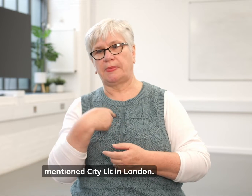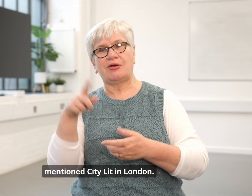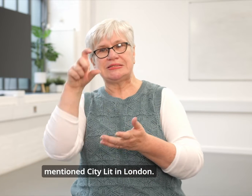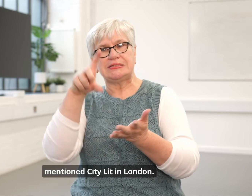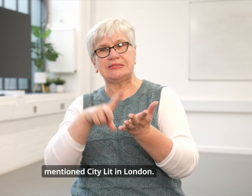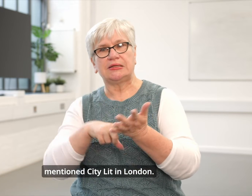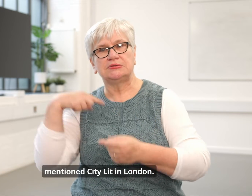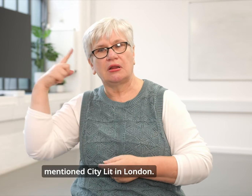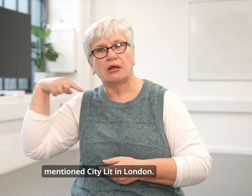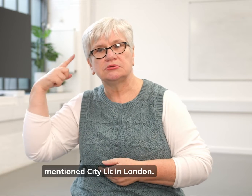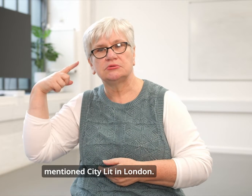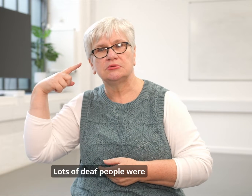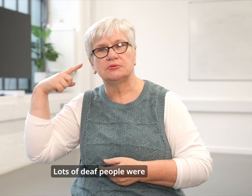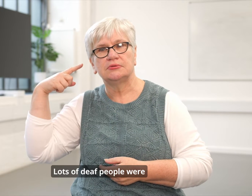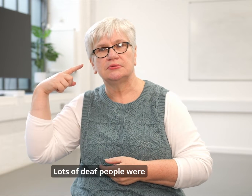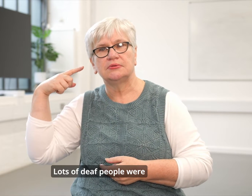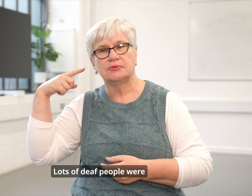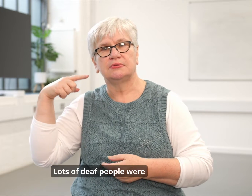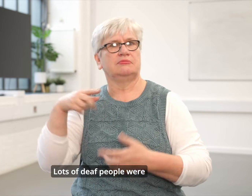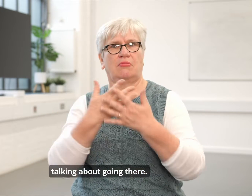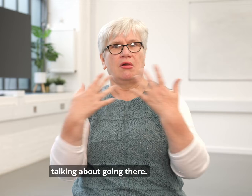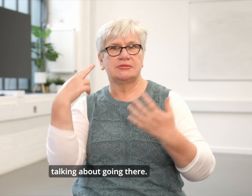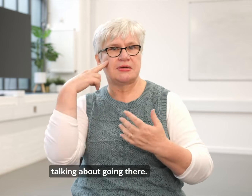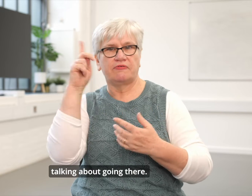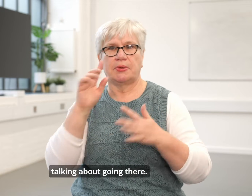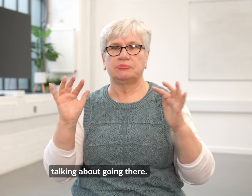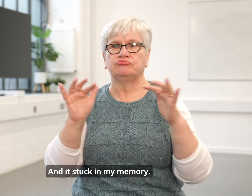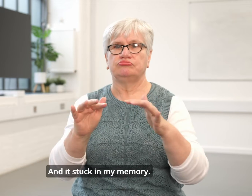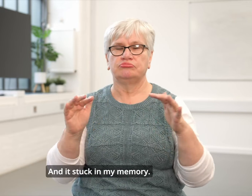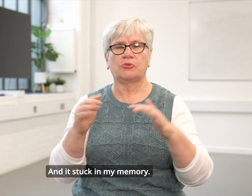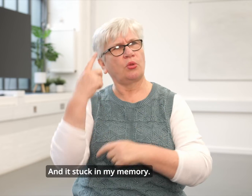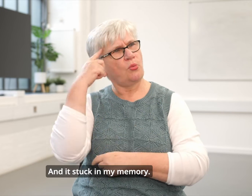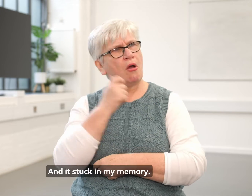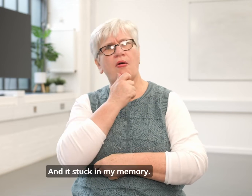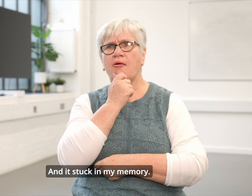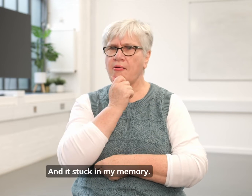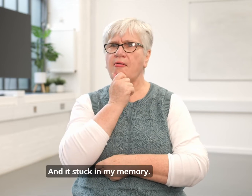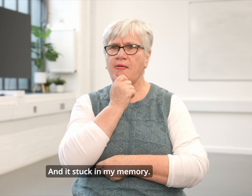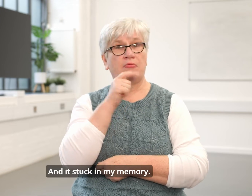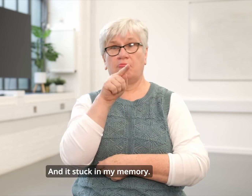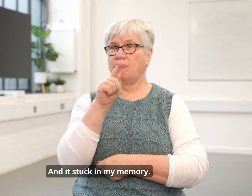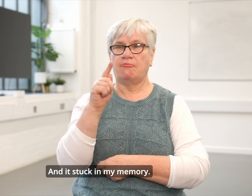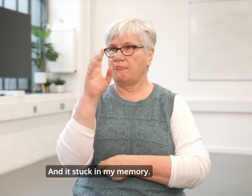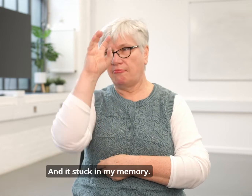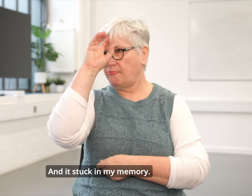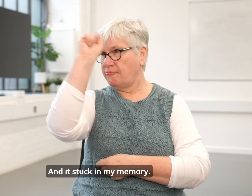Lit in London. Lots of deaf people were talking about going there and it stuck in my